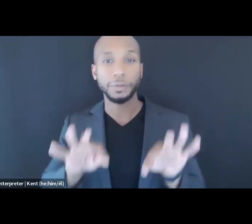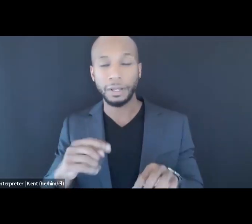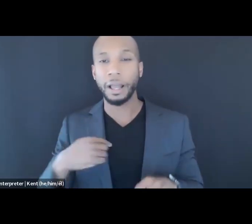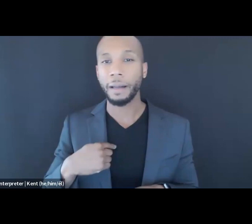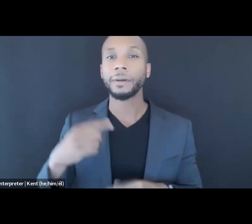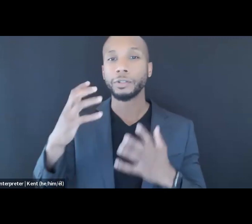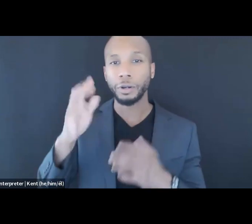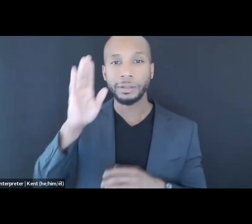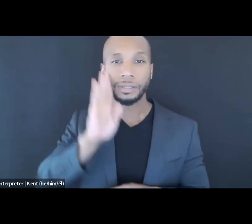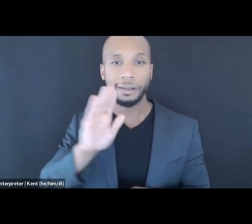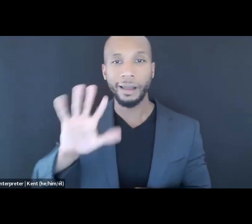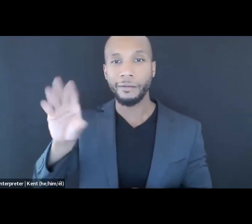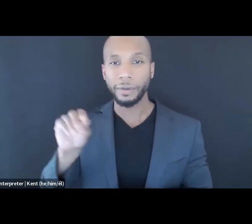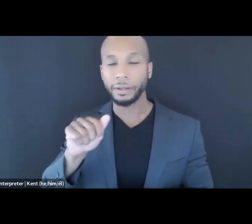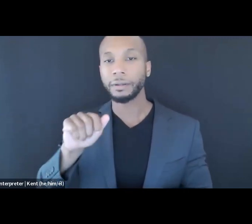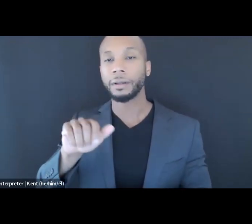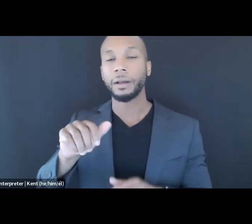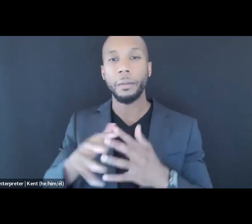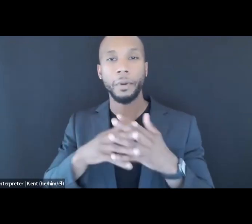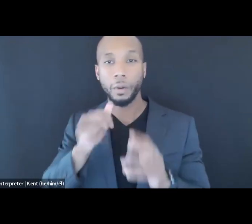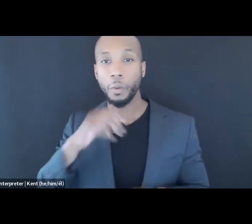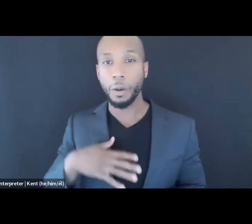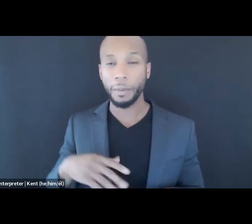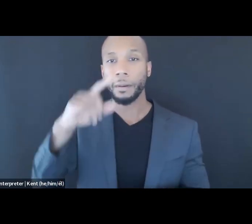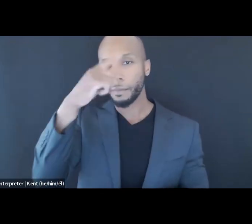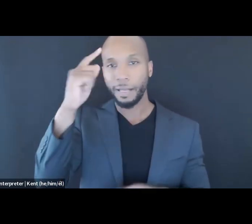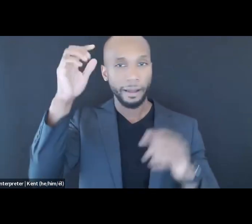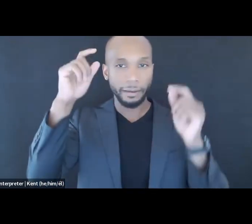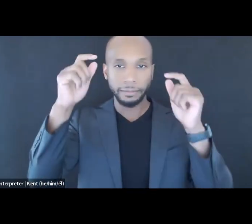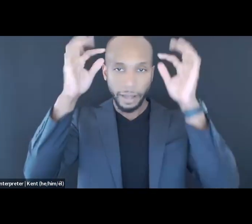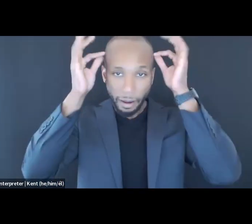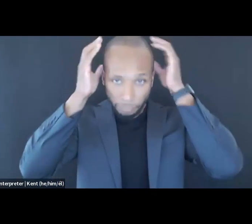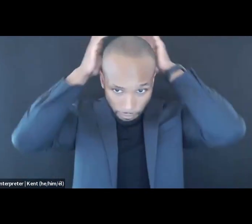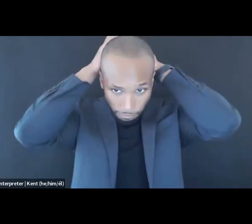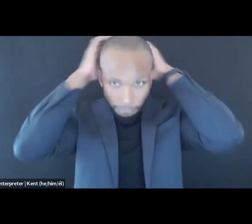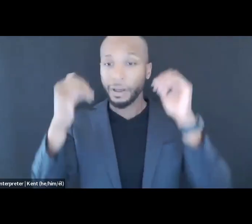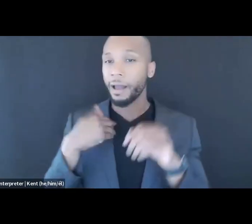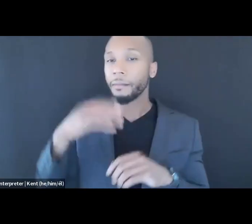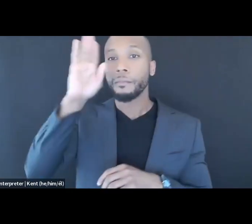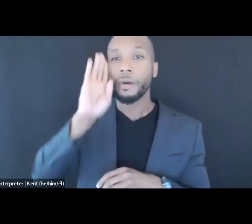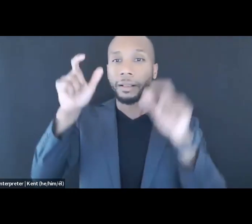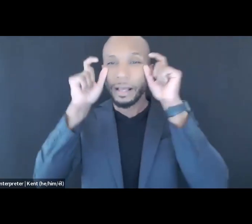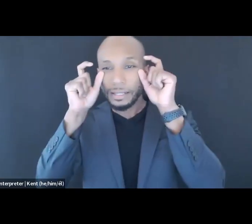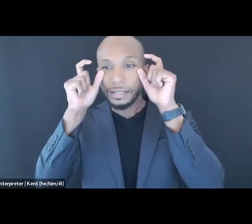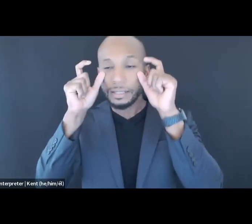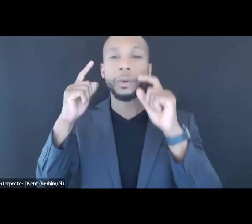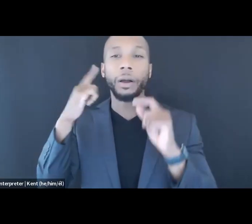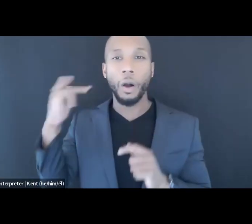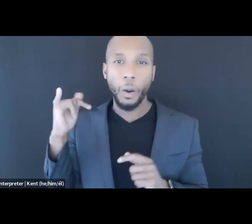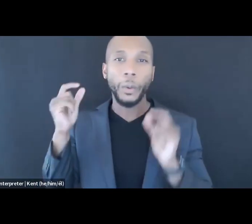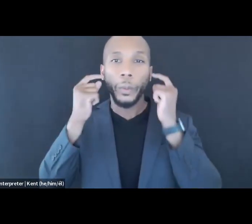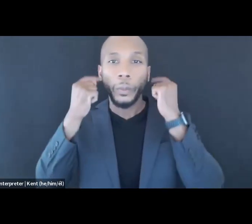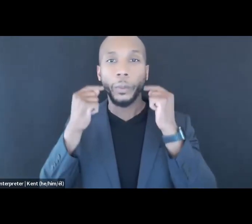I'm a dark-skinned African-American woman with black hair and a high bun. I'm wearing brown glasses with small gold hoops